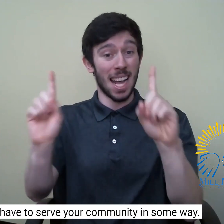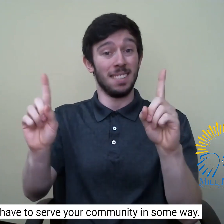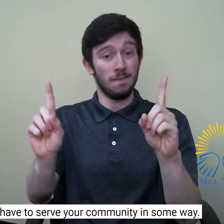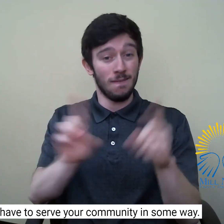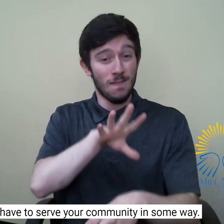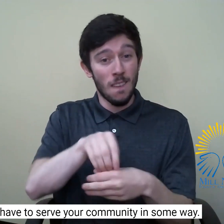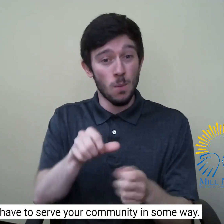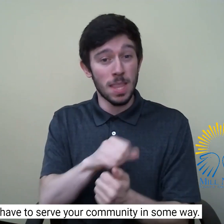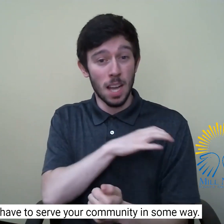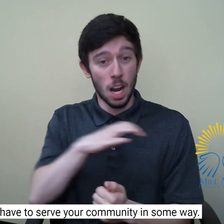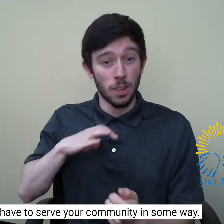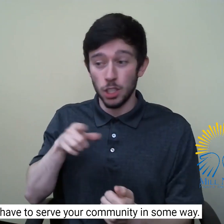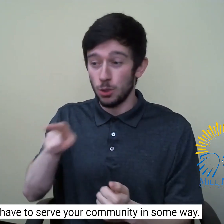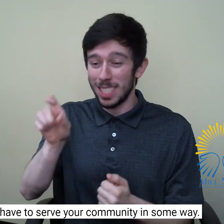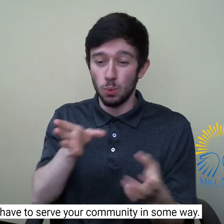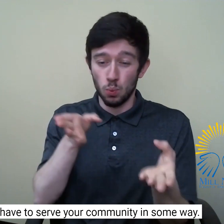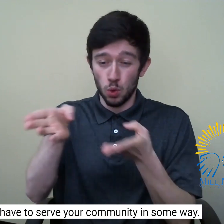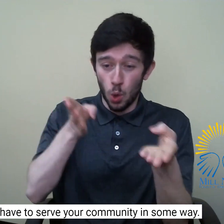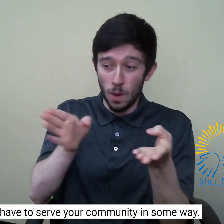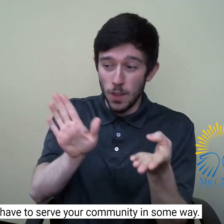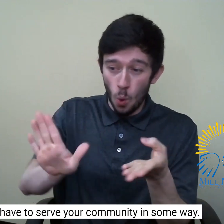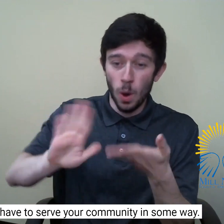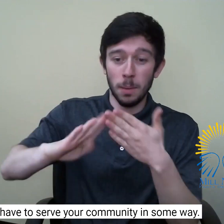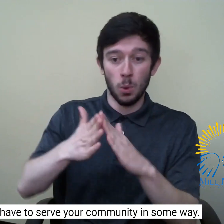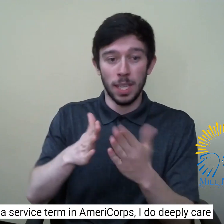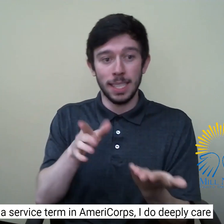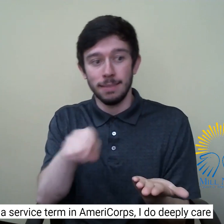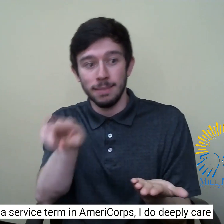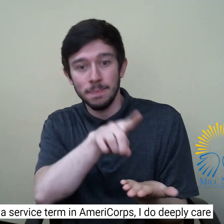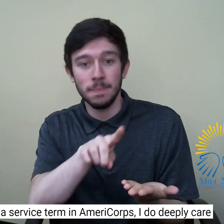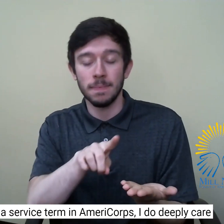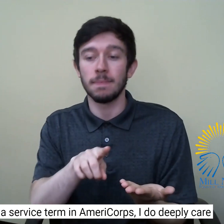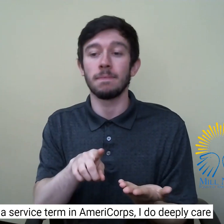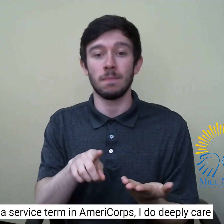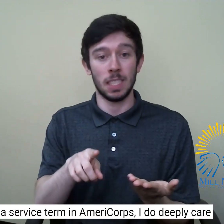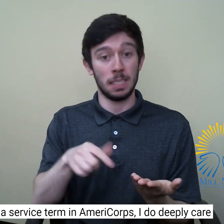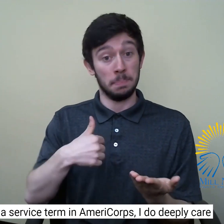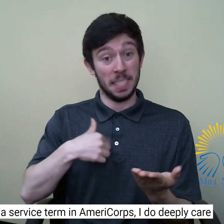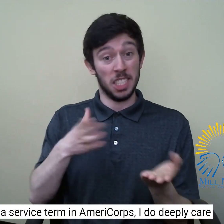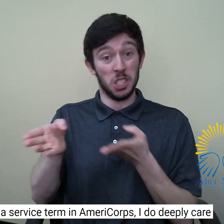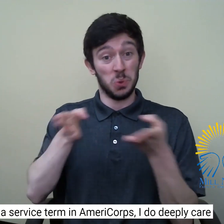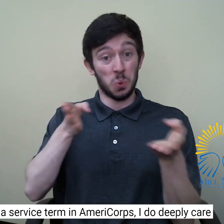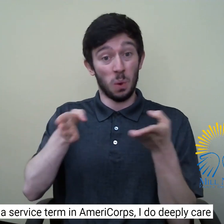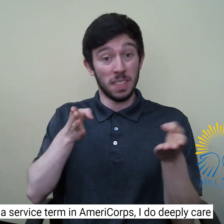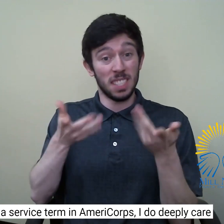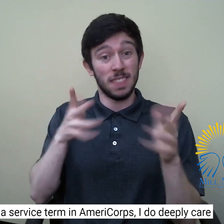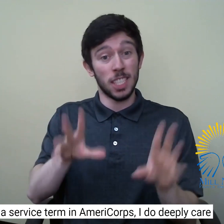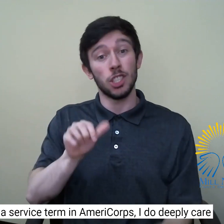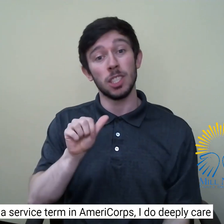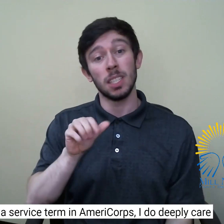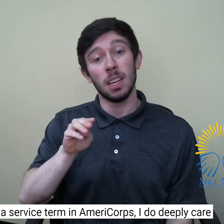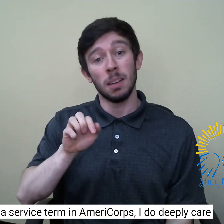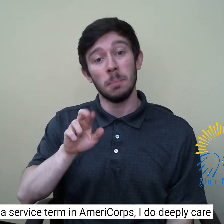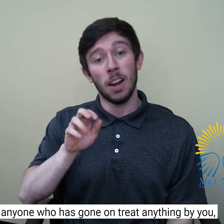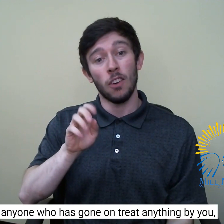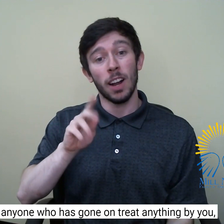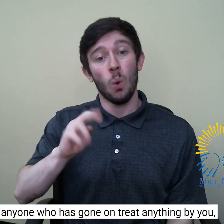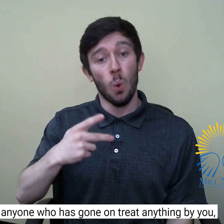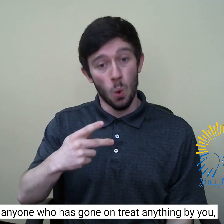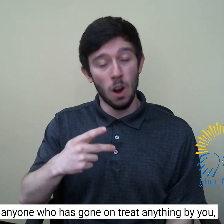to serve your community in some way. And having done a service term in AmeriCorps, I do deeply care about service, and